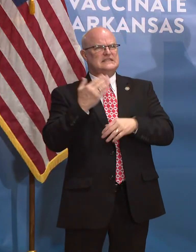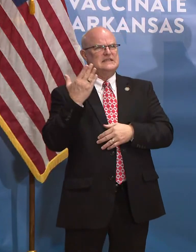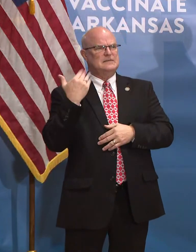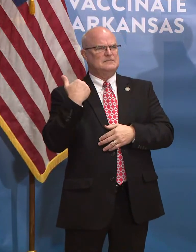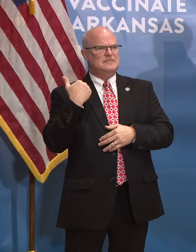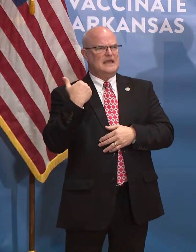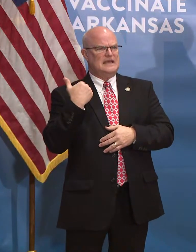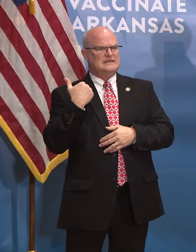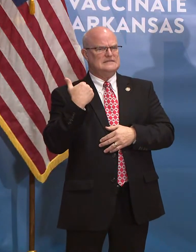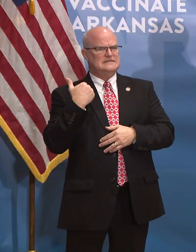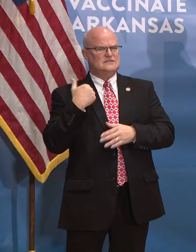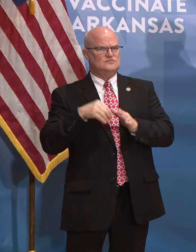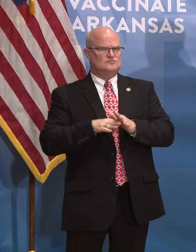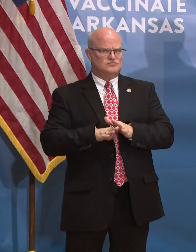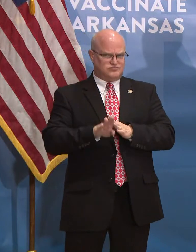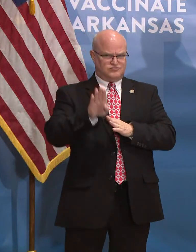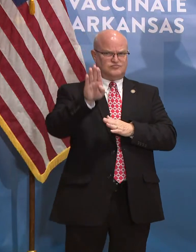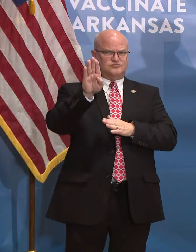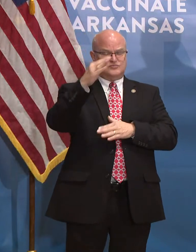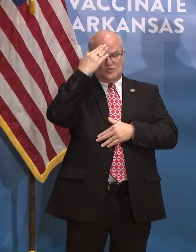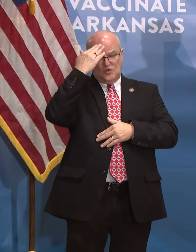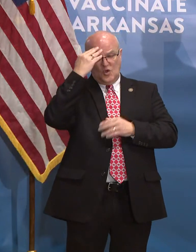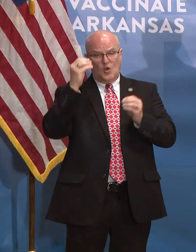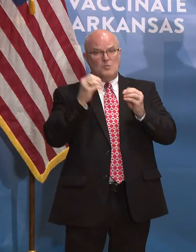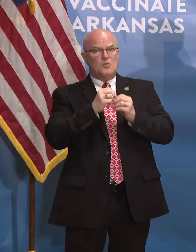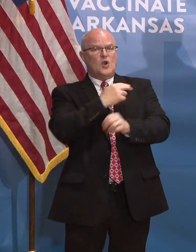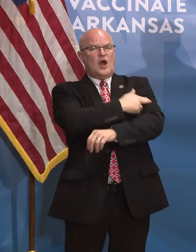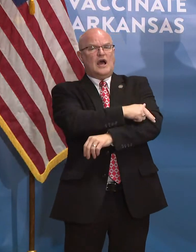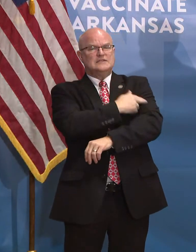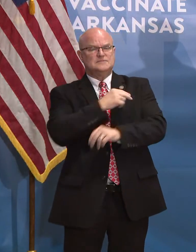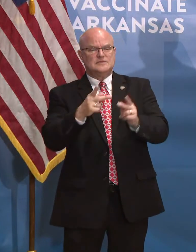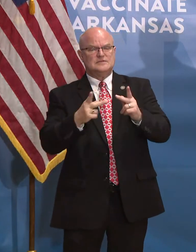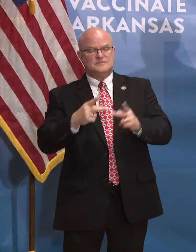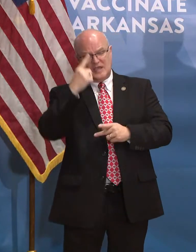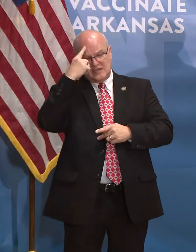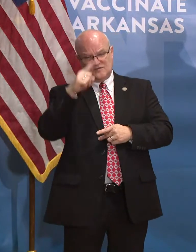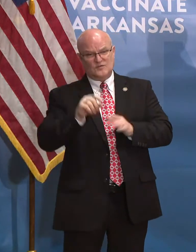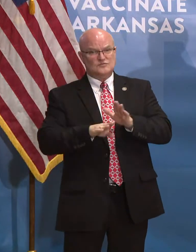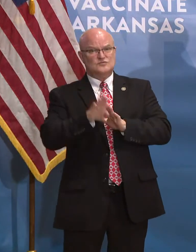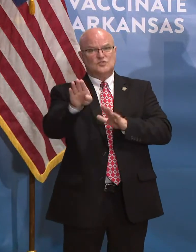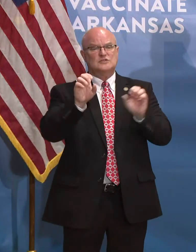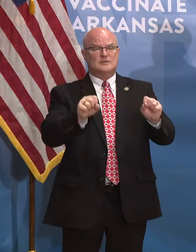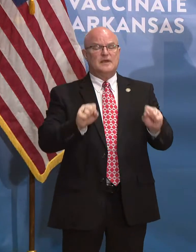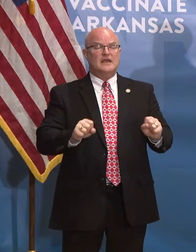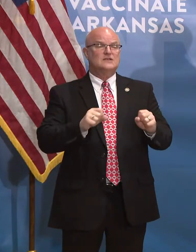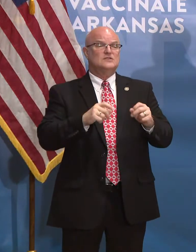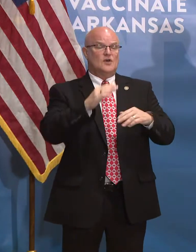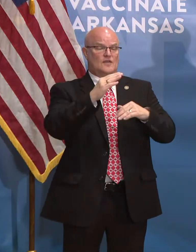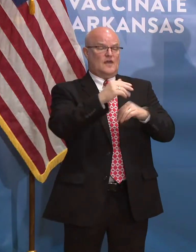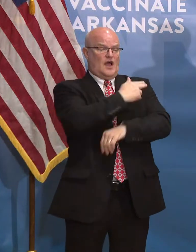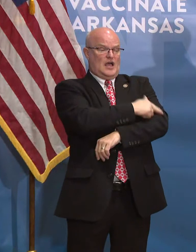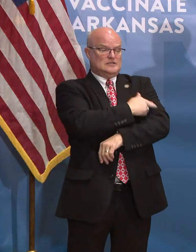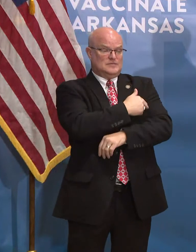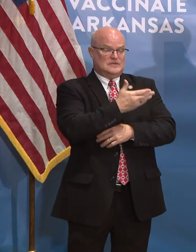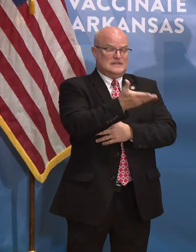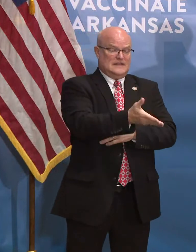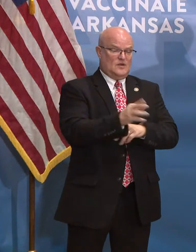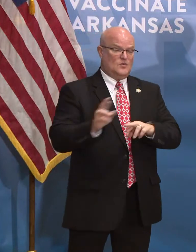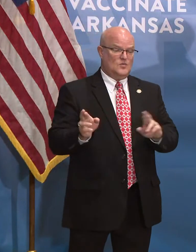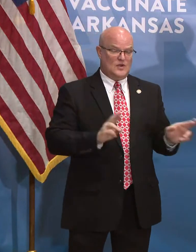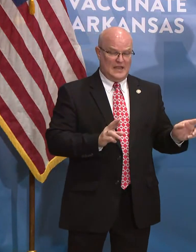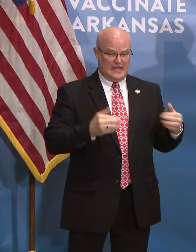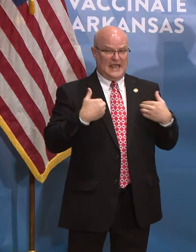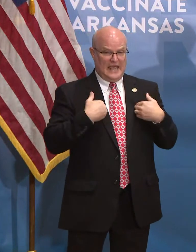last surge more hospital space for surge capacity. So the facilities are there and ready to